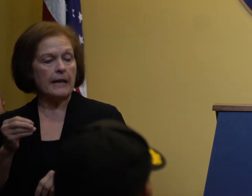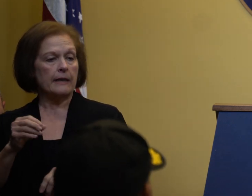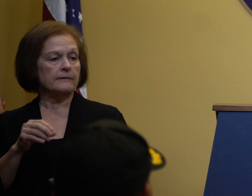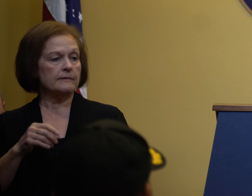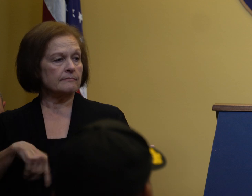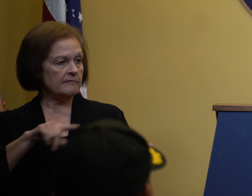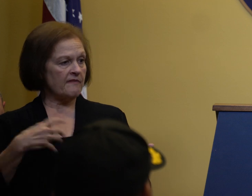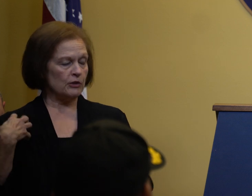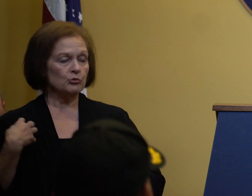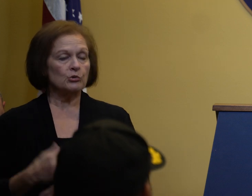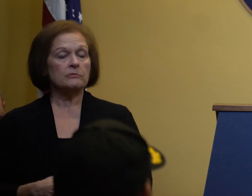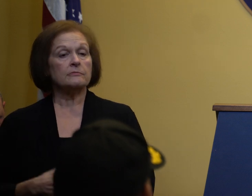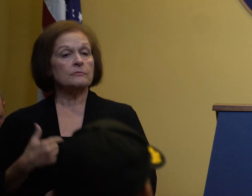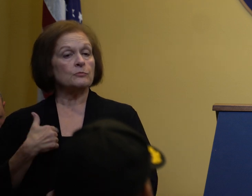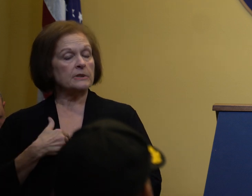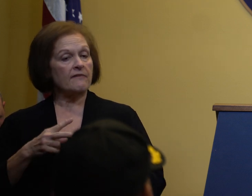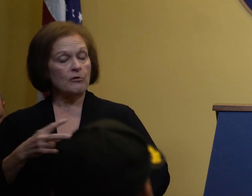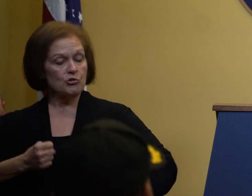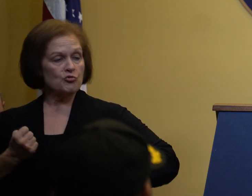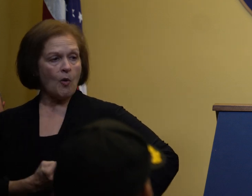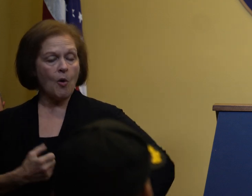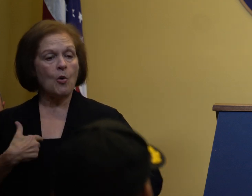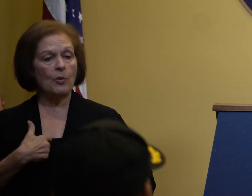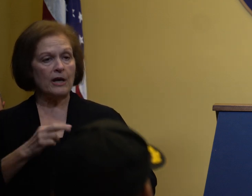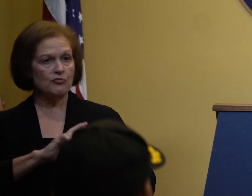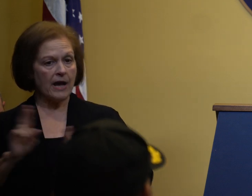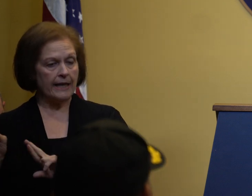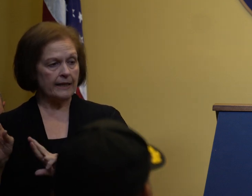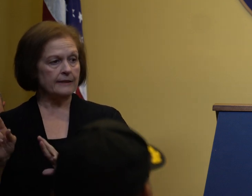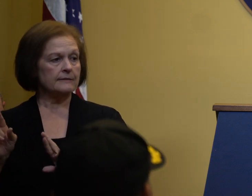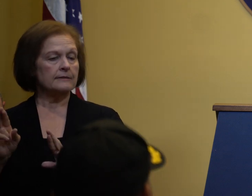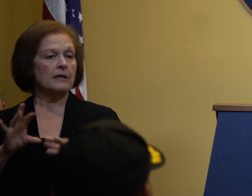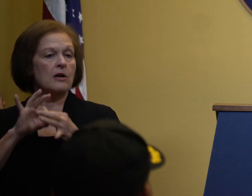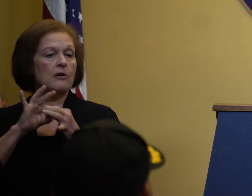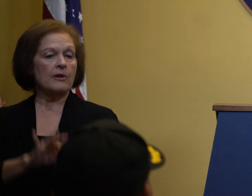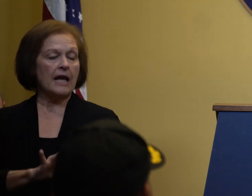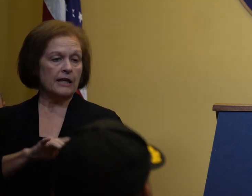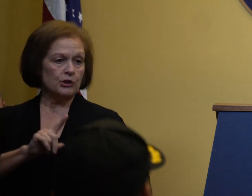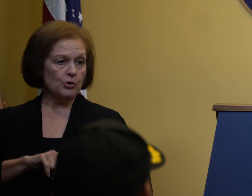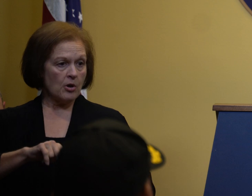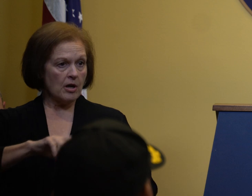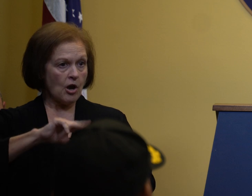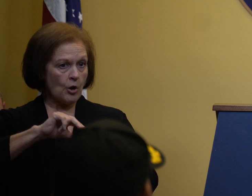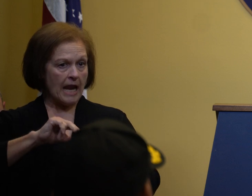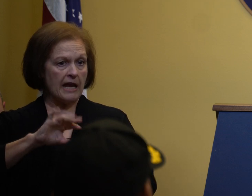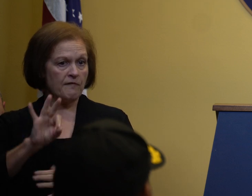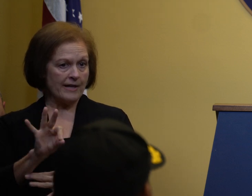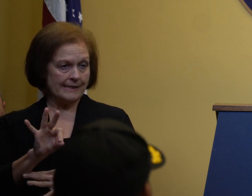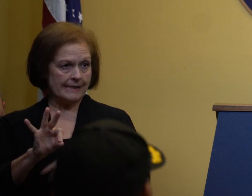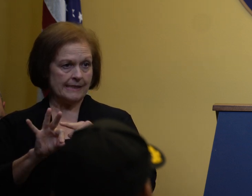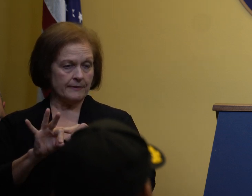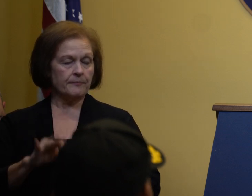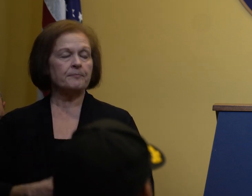as you know, we are resilient, and we are ready in regards to the Hurricane Francine